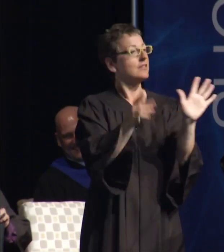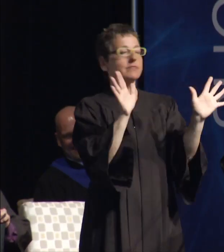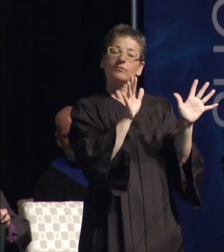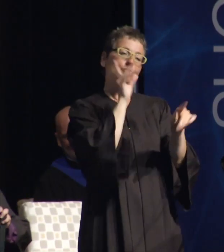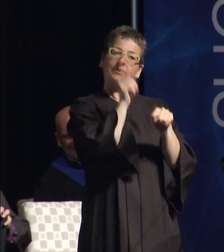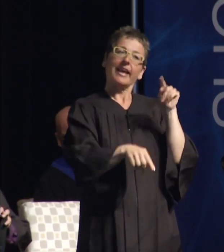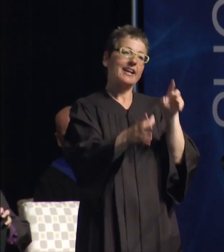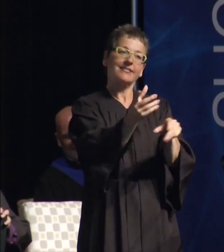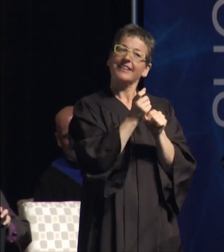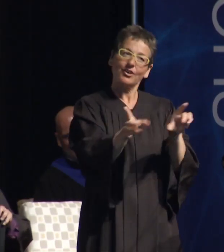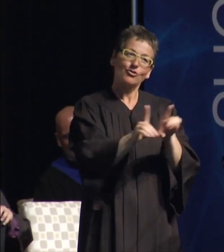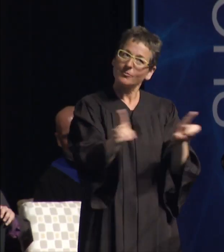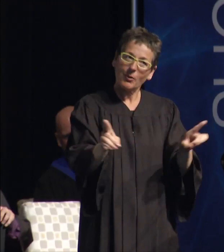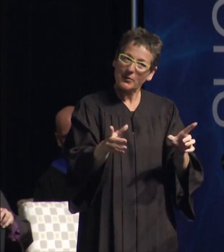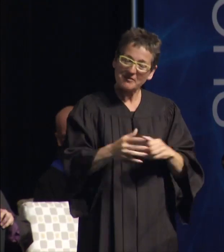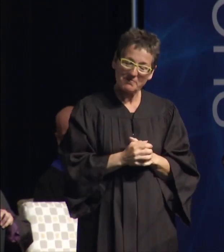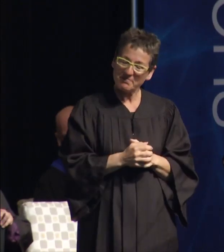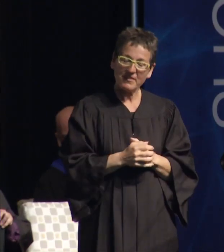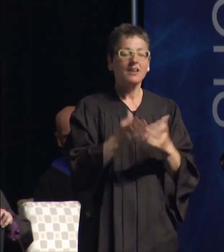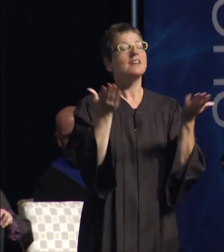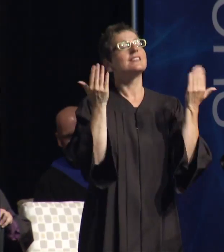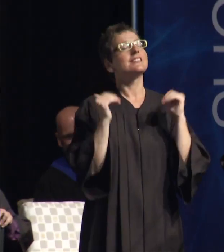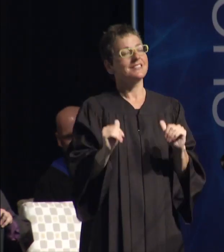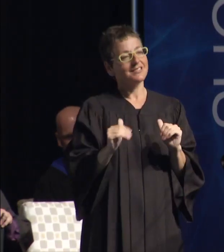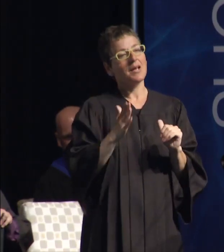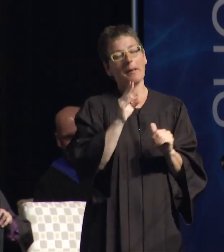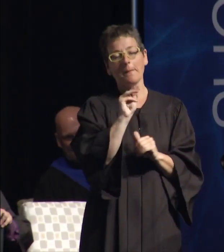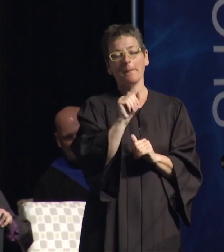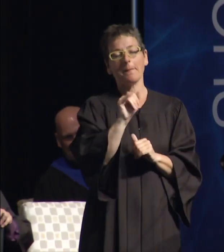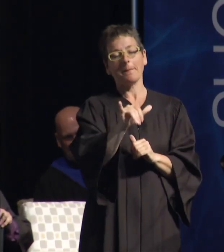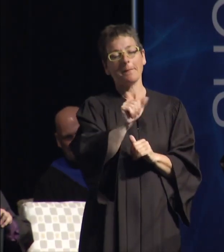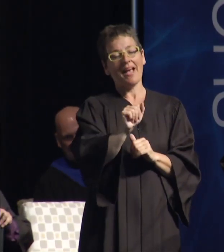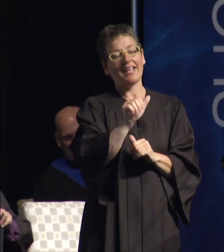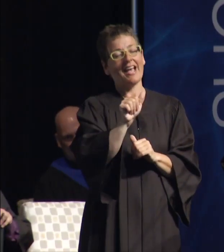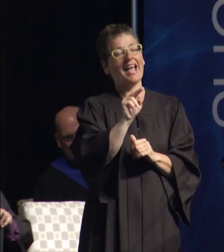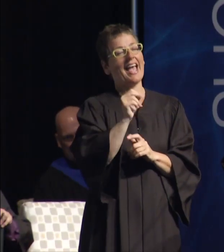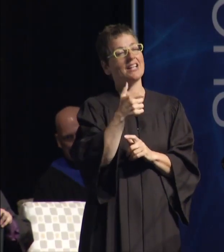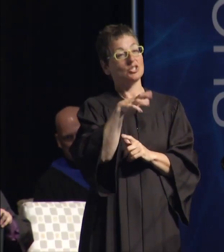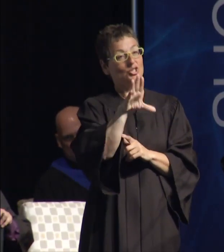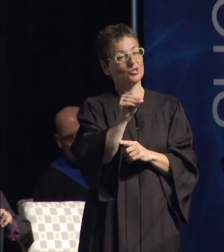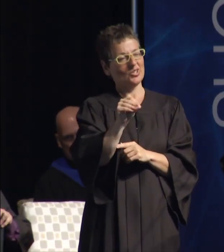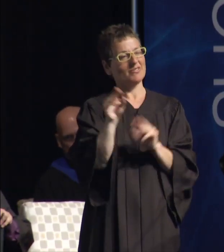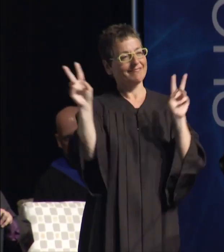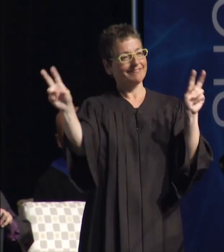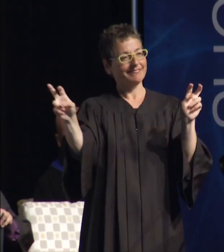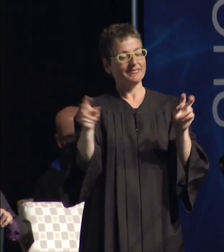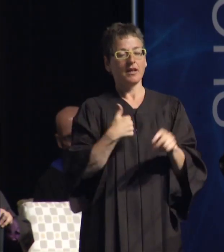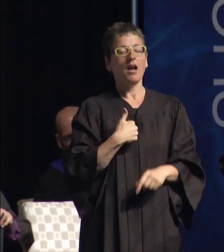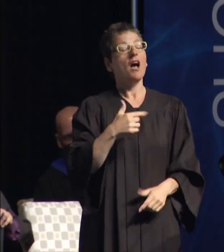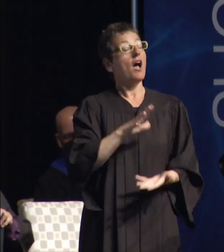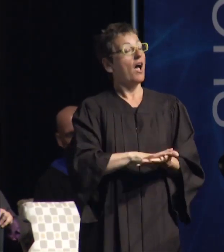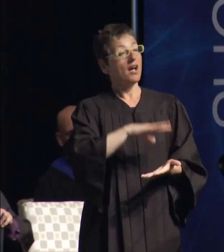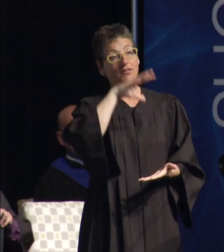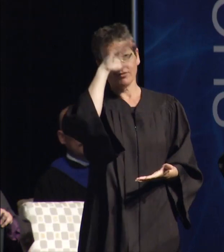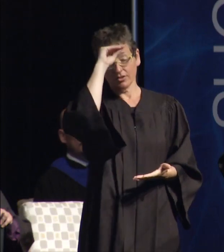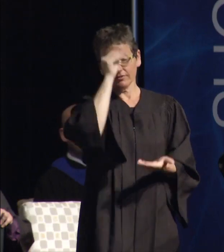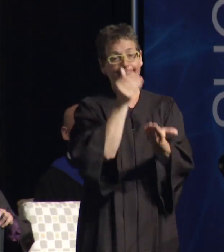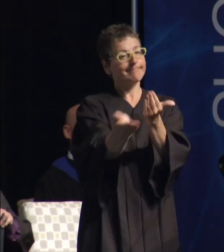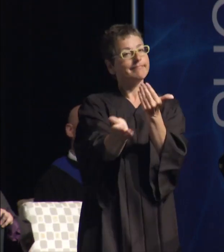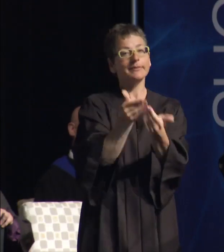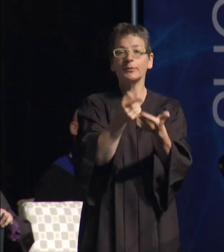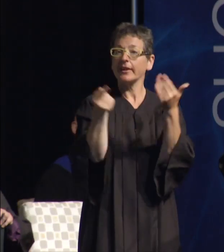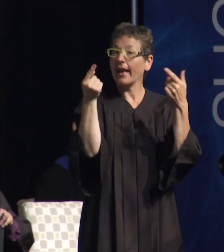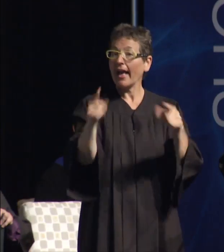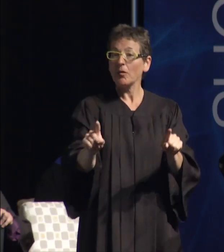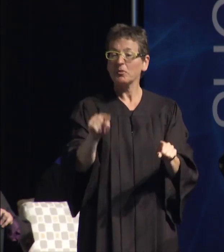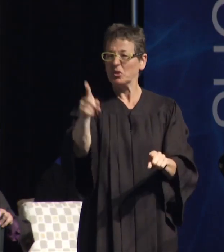diploma. So without further ado, Maya Angelou. I've learned that no matter what happens or how